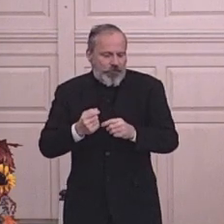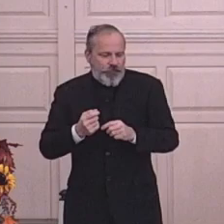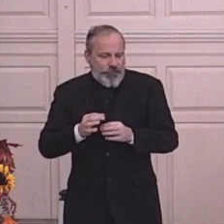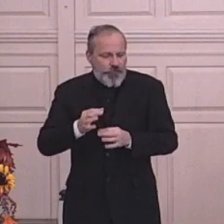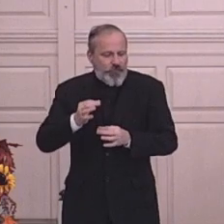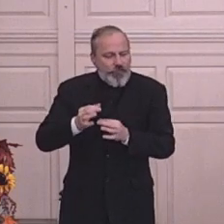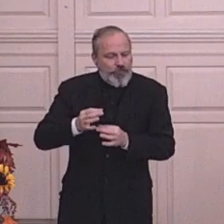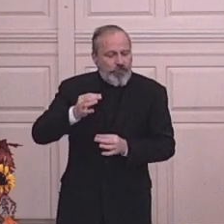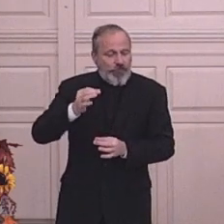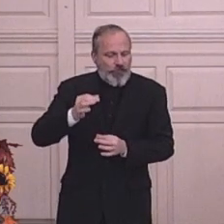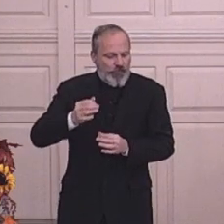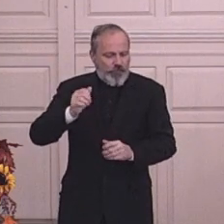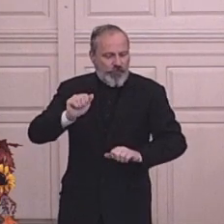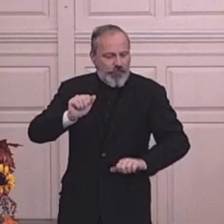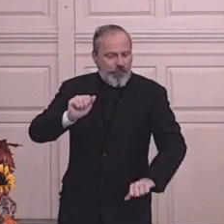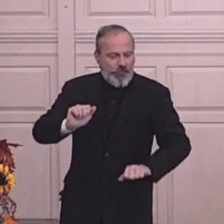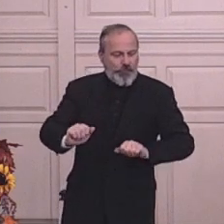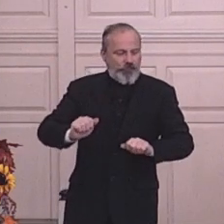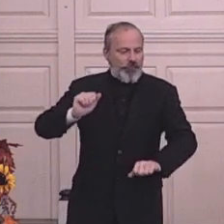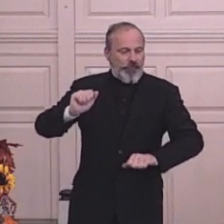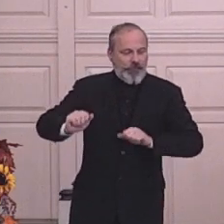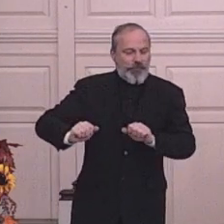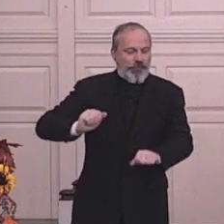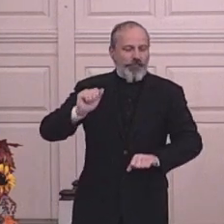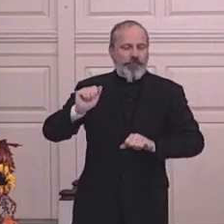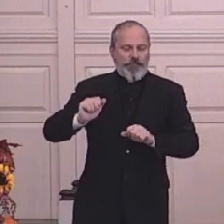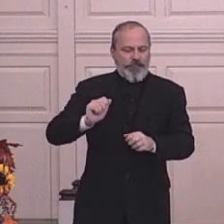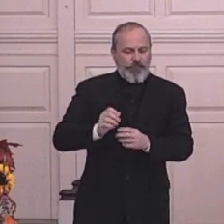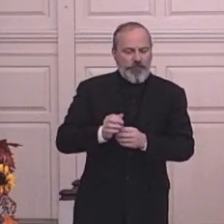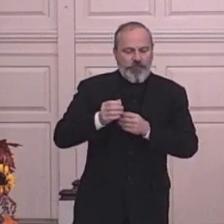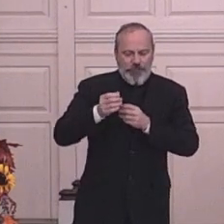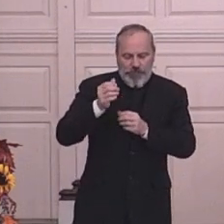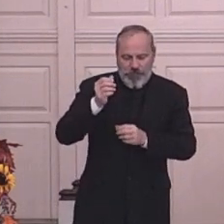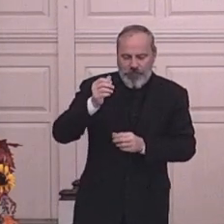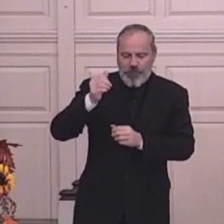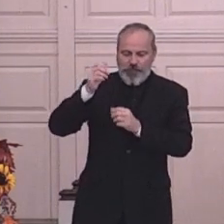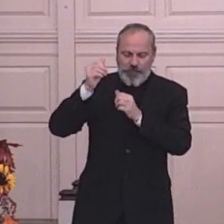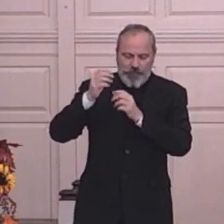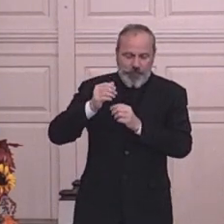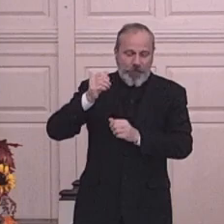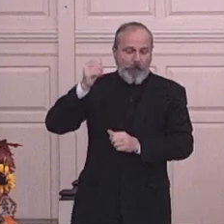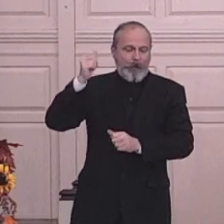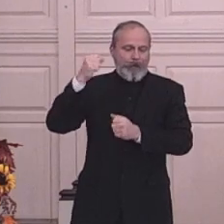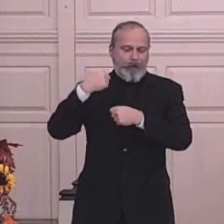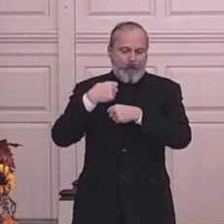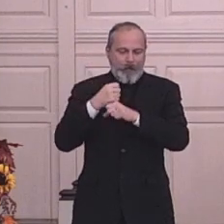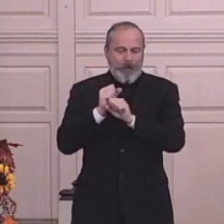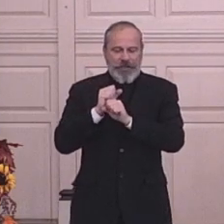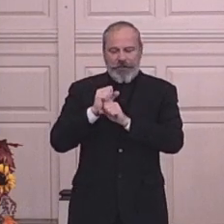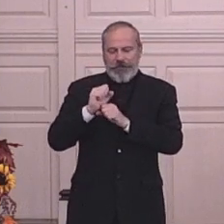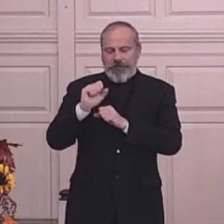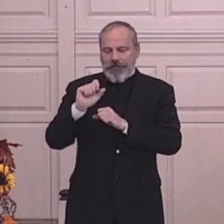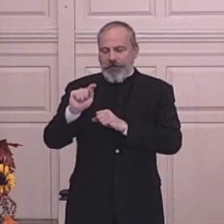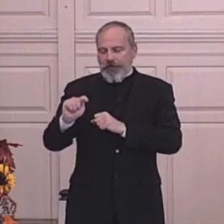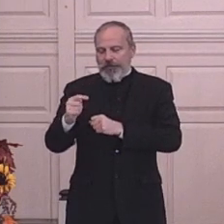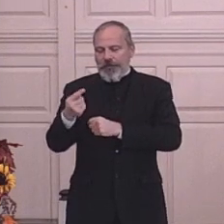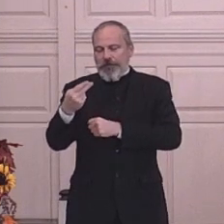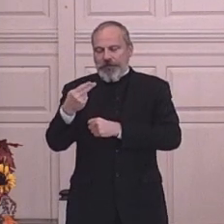She puts her hands to the distaff and her fingers ply the spindle.